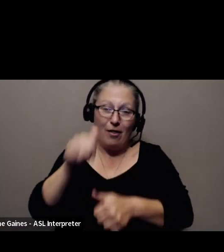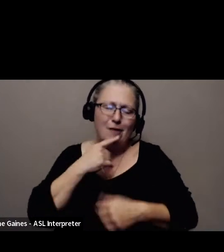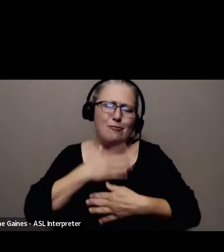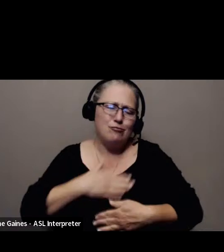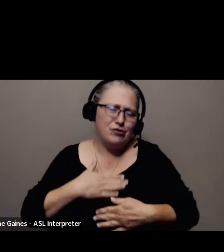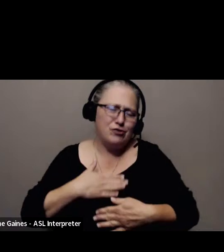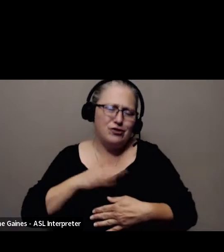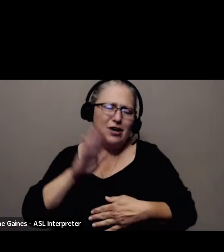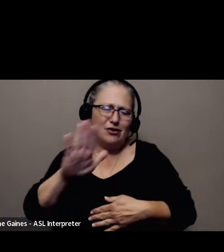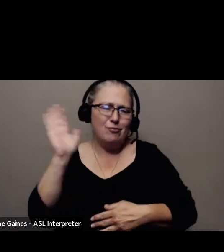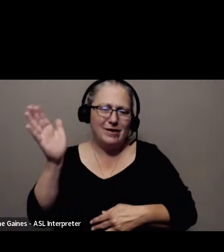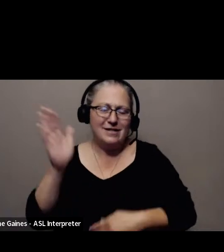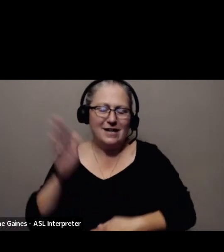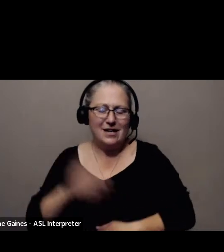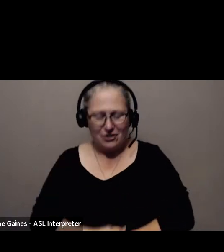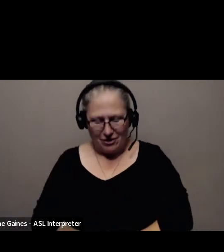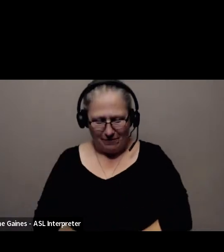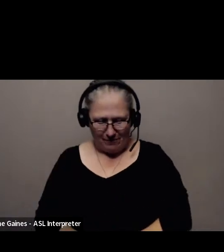your presentation.